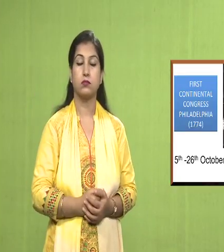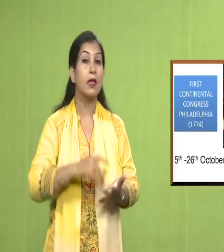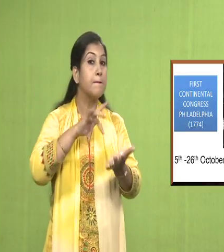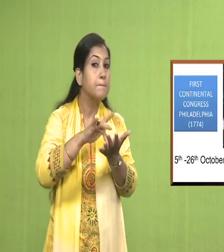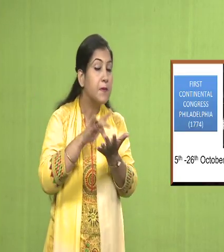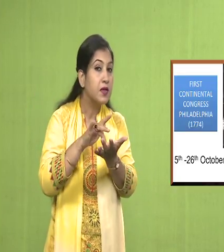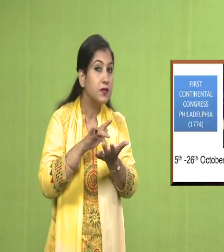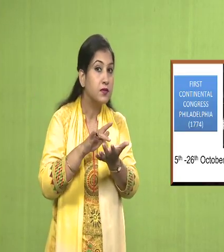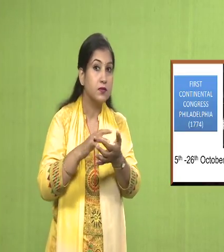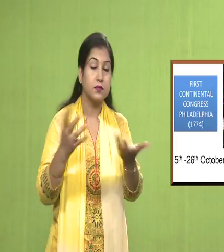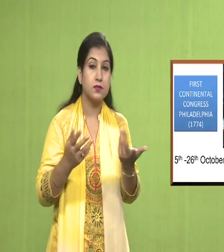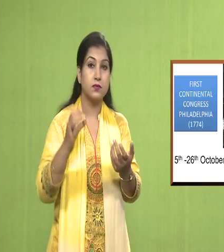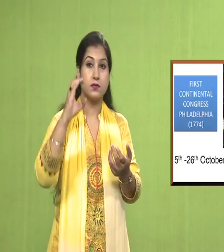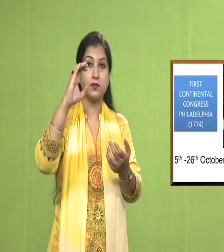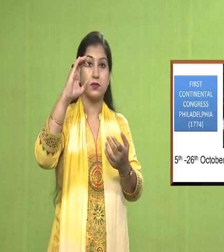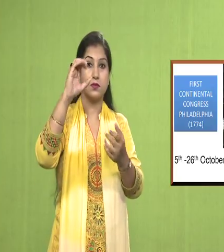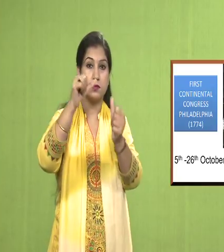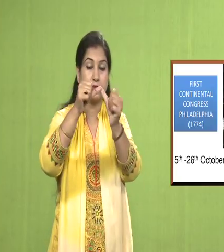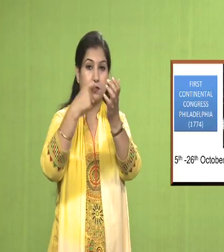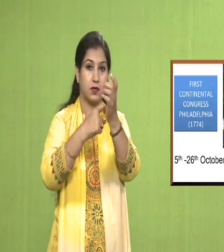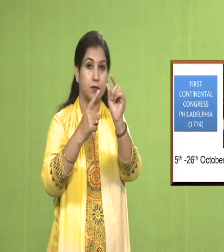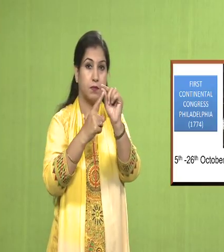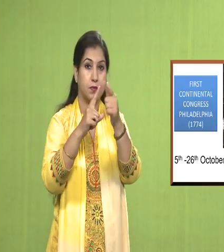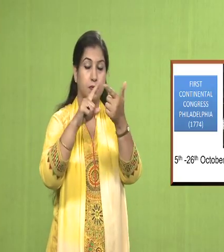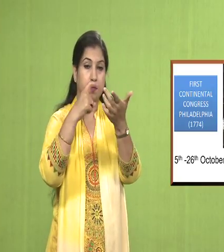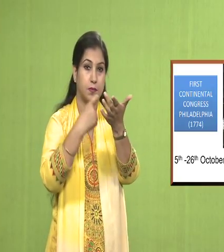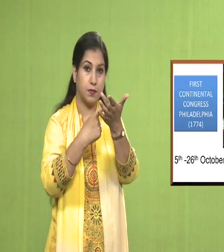at Carpenter's Hall in